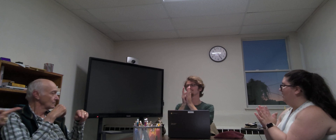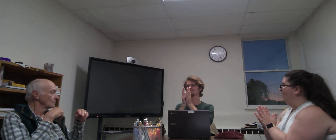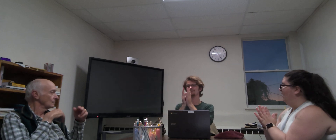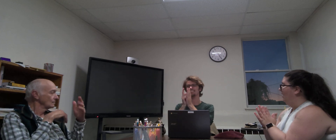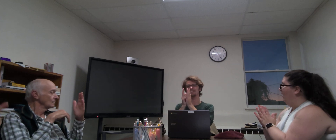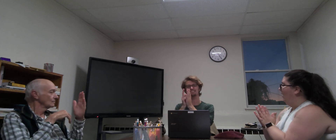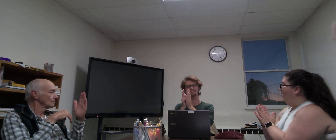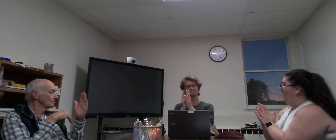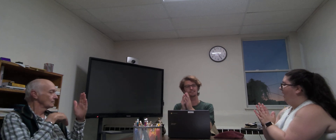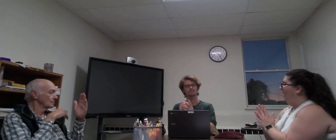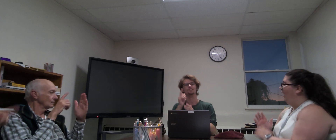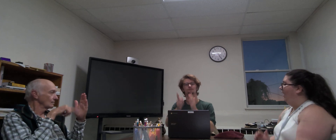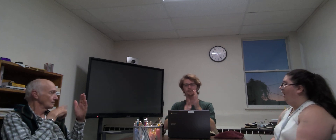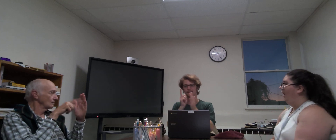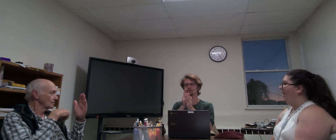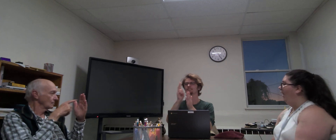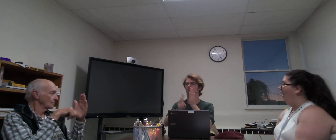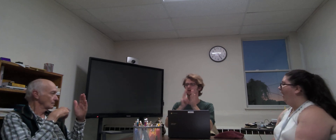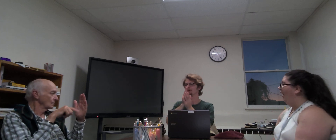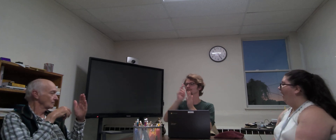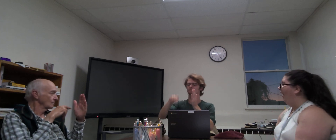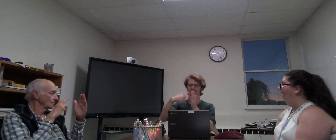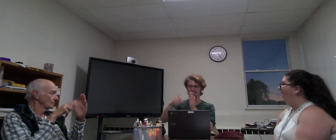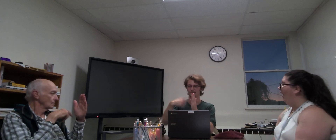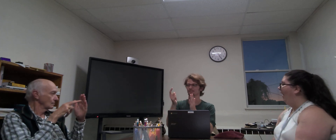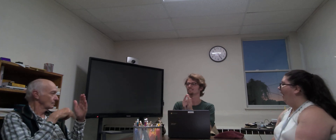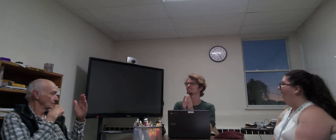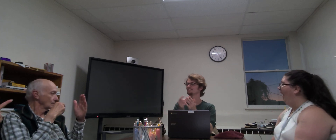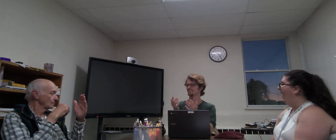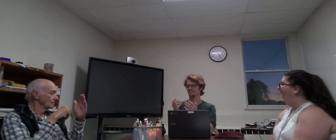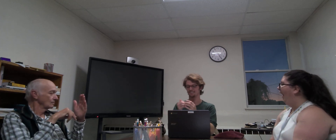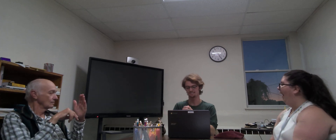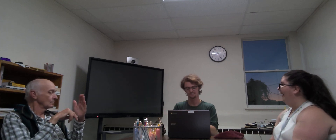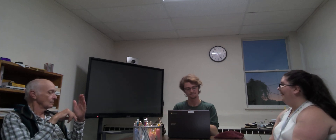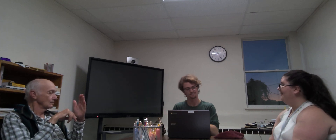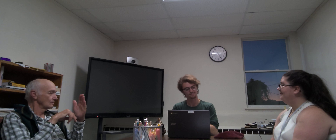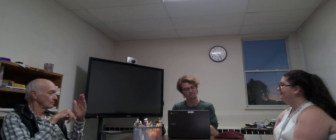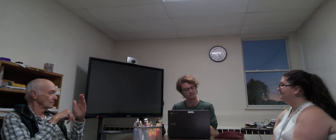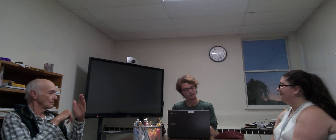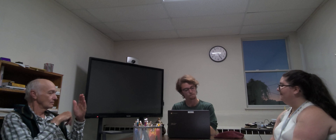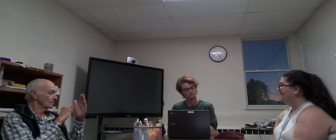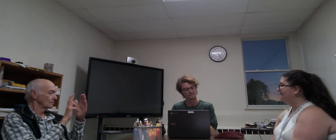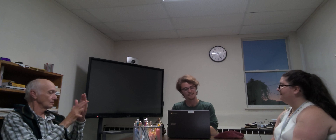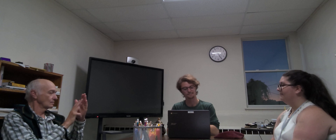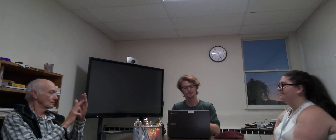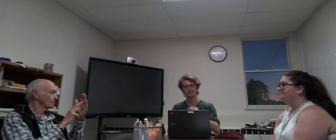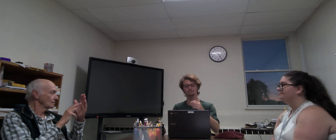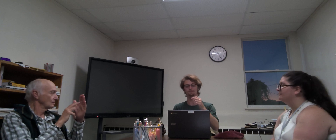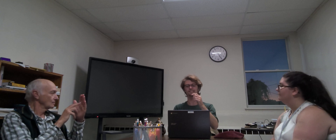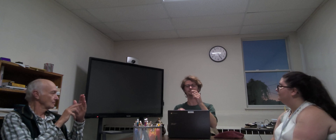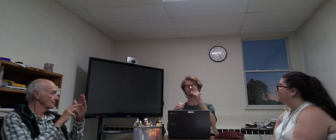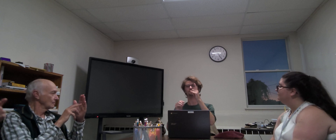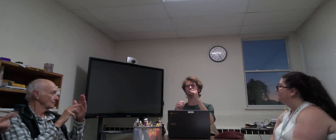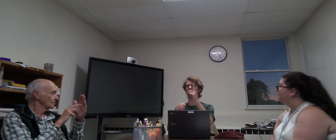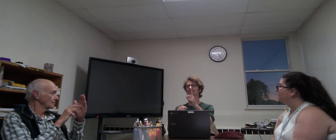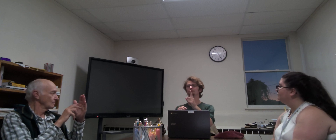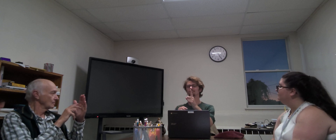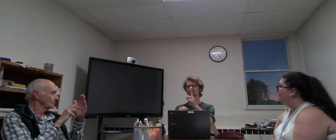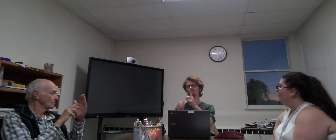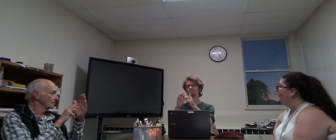like that. 1 hour, 2 hours, many hours, stuff like that. Next we have minute. We're not gonna do a clock face, we're